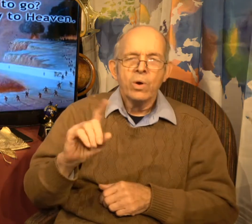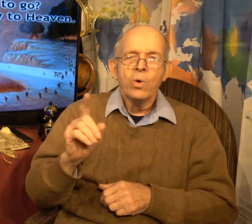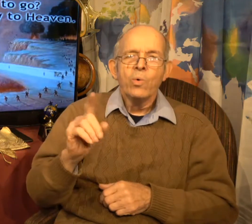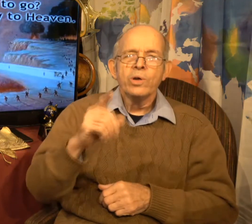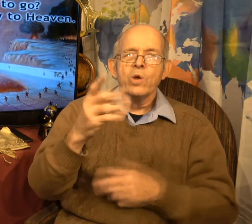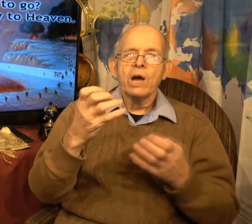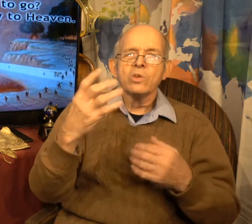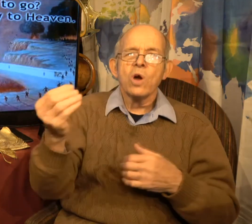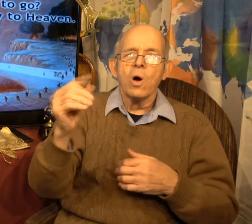where do you want to go?